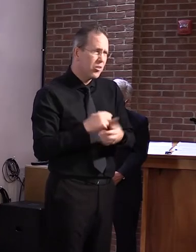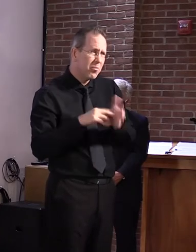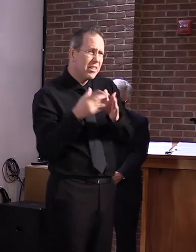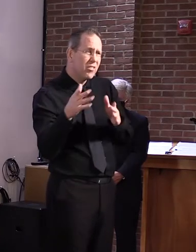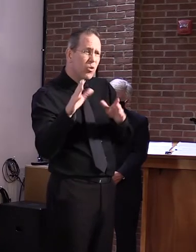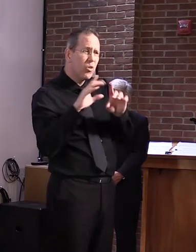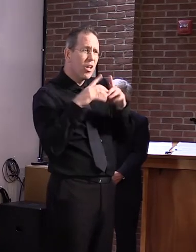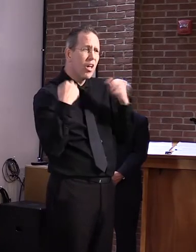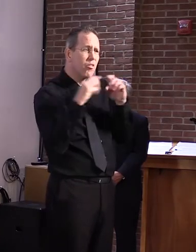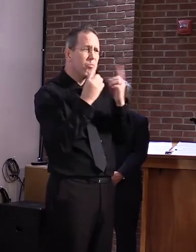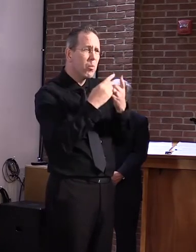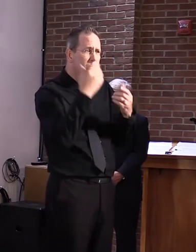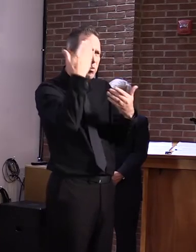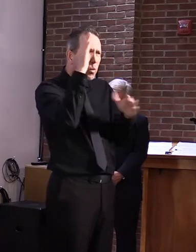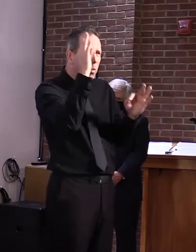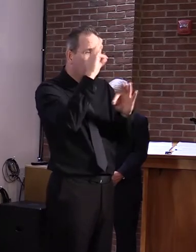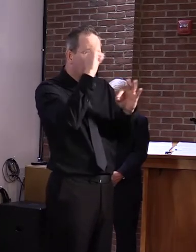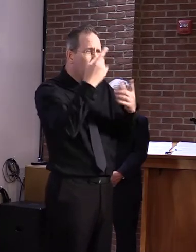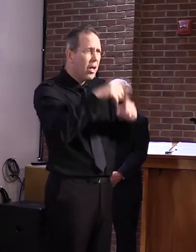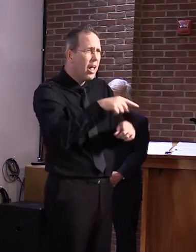have not had anything.